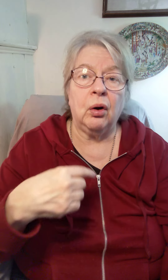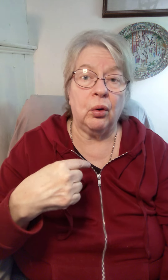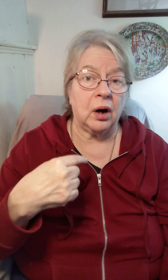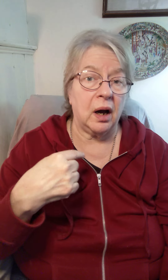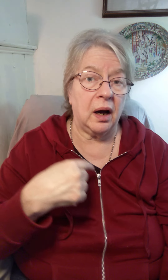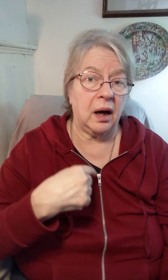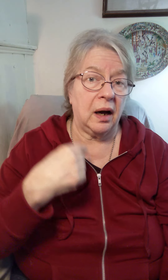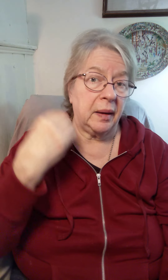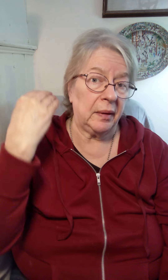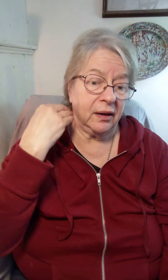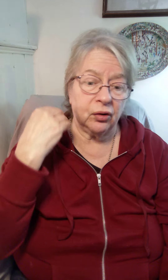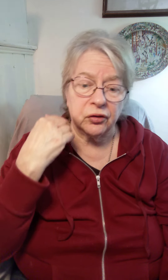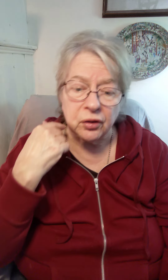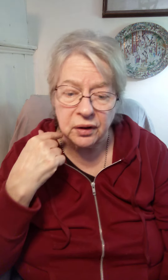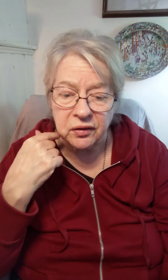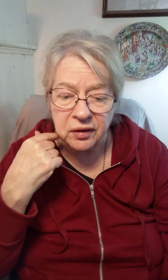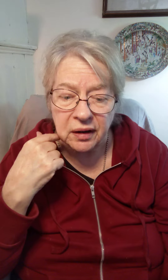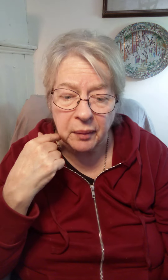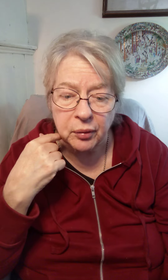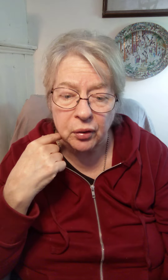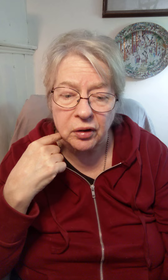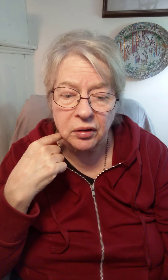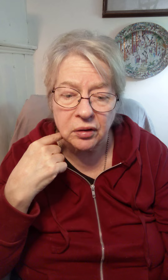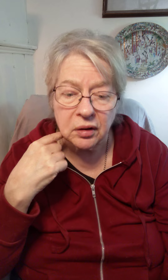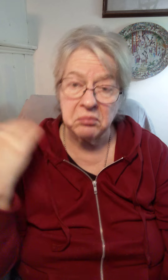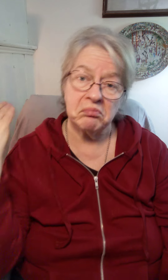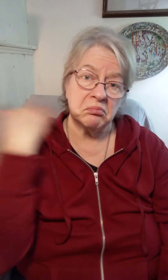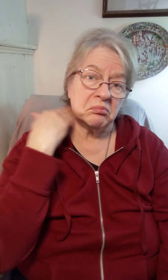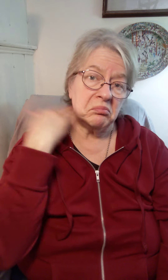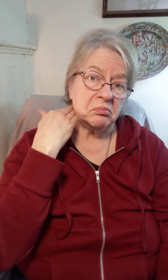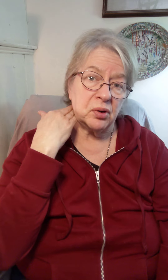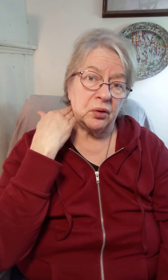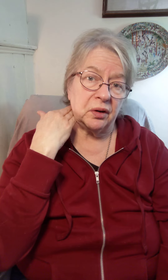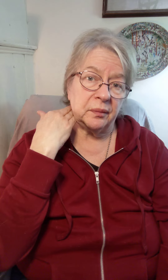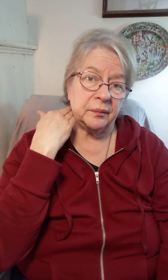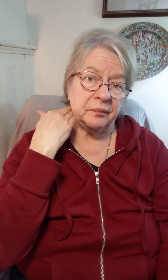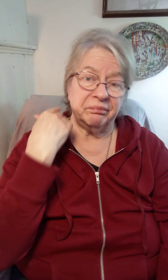Or I'm, and also, let's see, I'm broke. Broke.